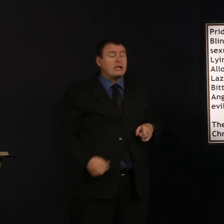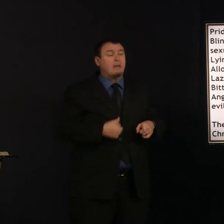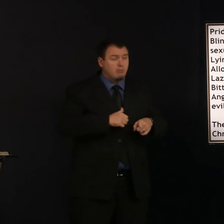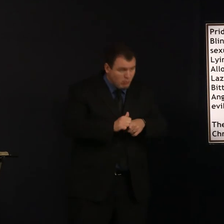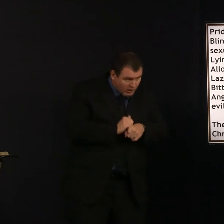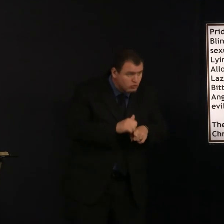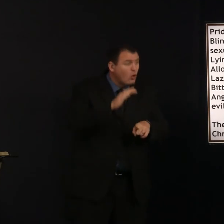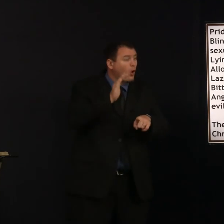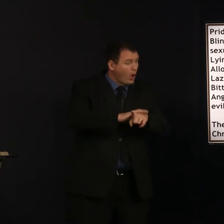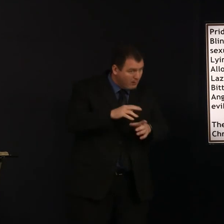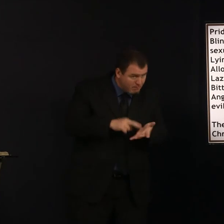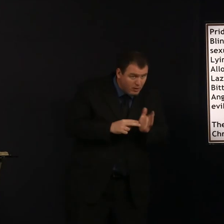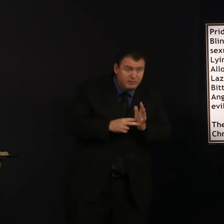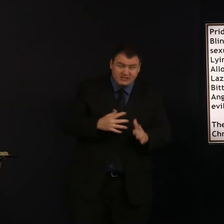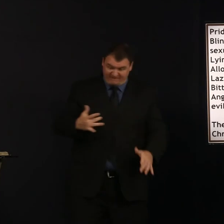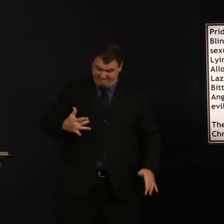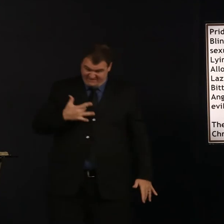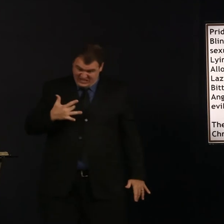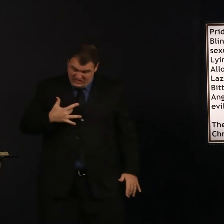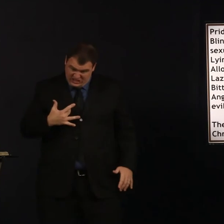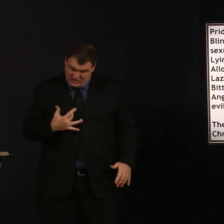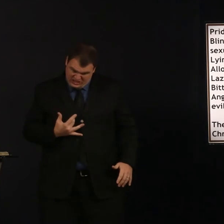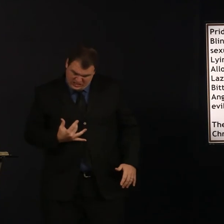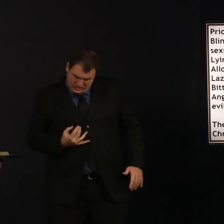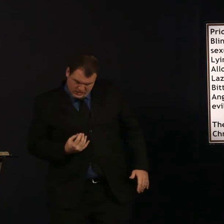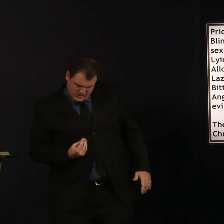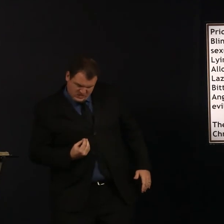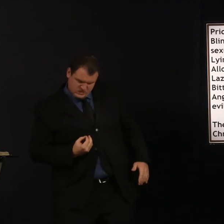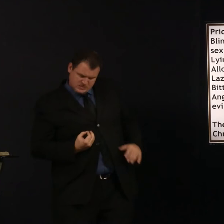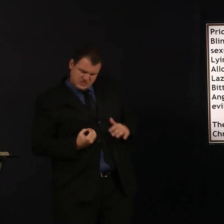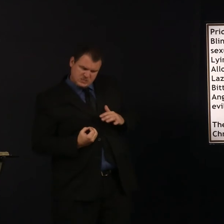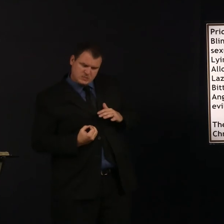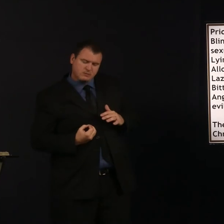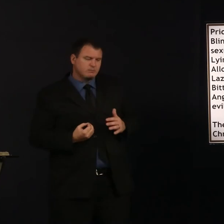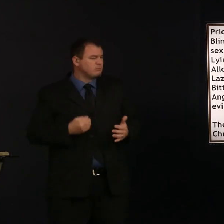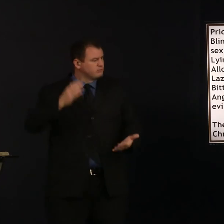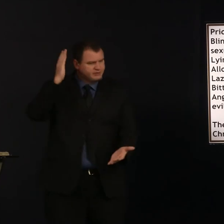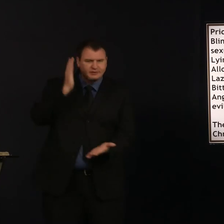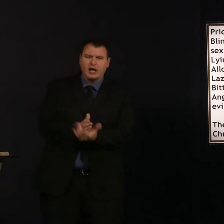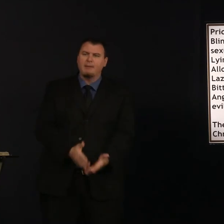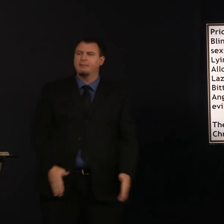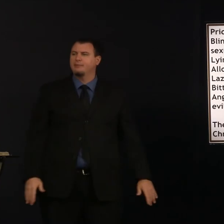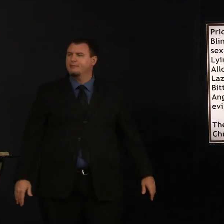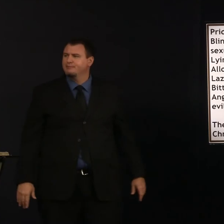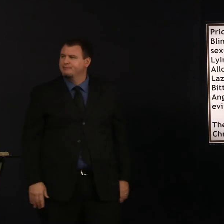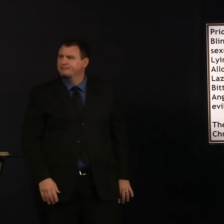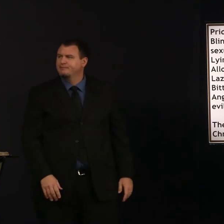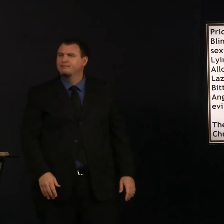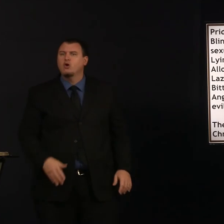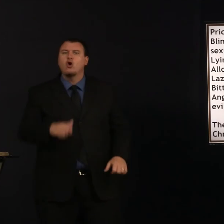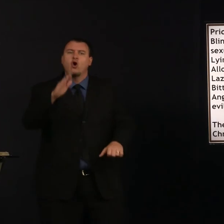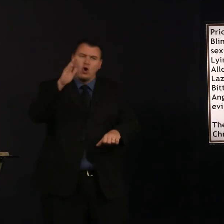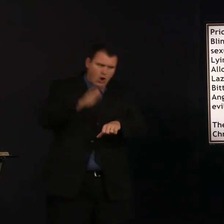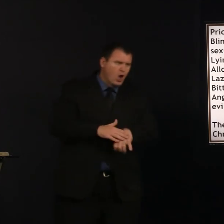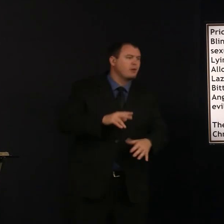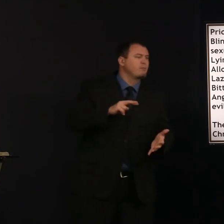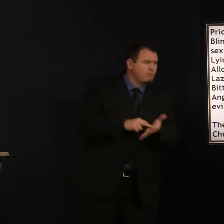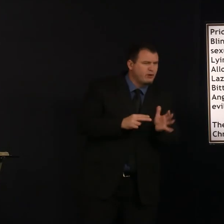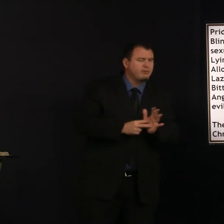Practice this. And practice it on purpose. When you feel that anger coming, stop it.